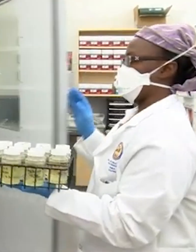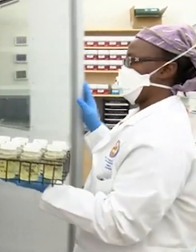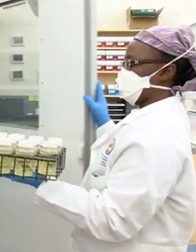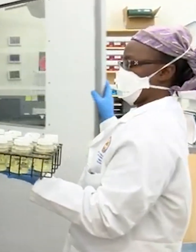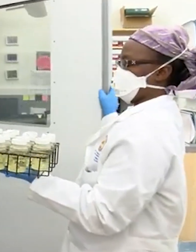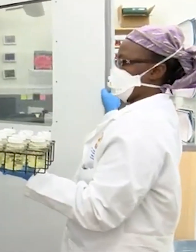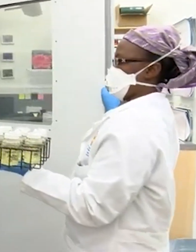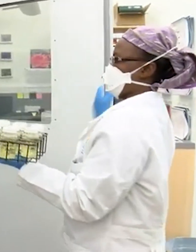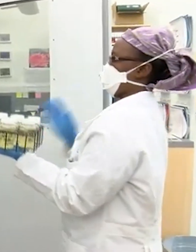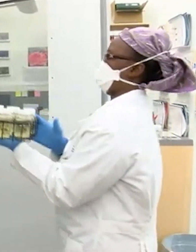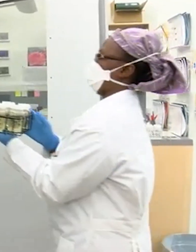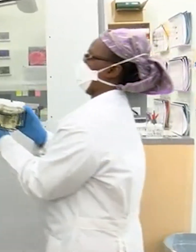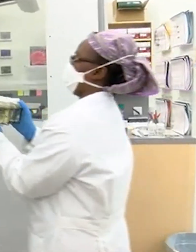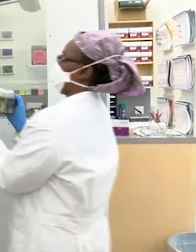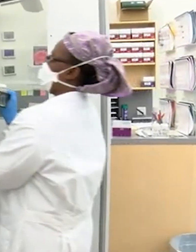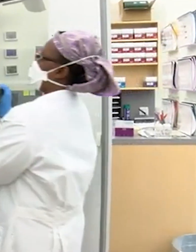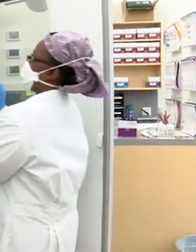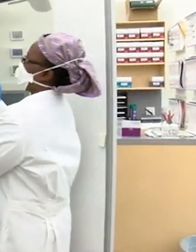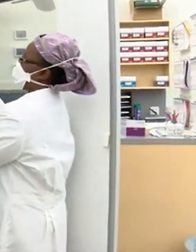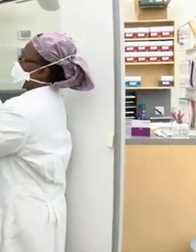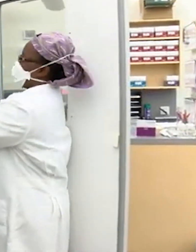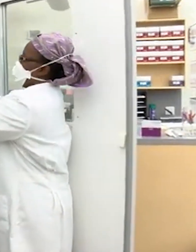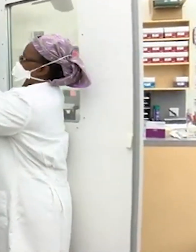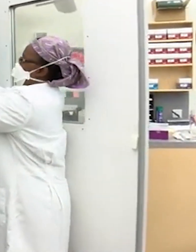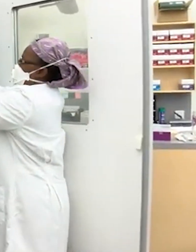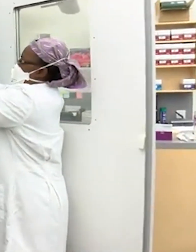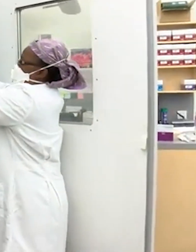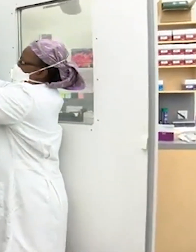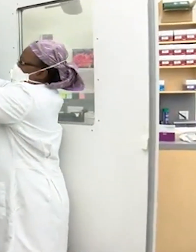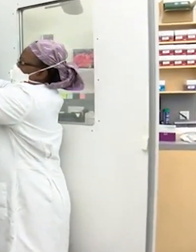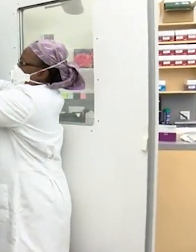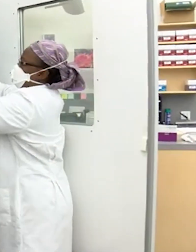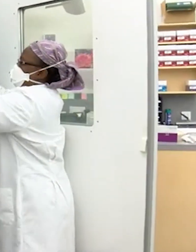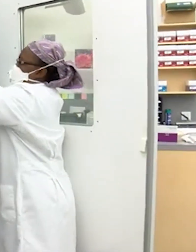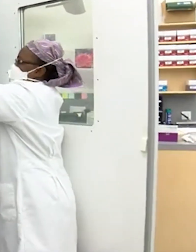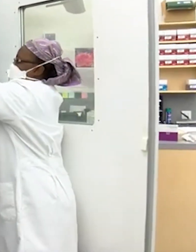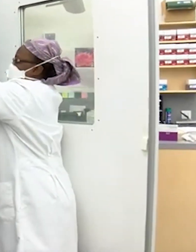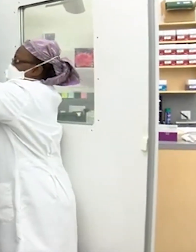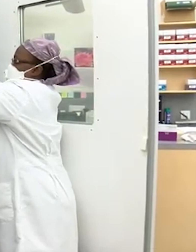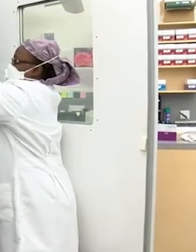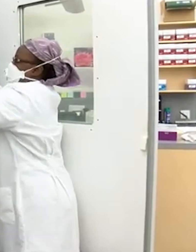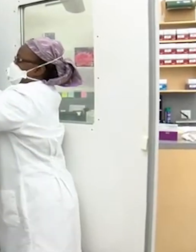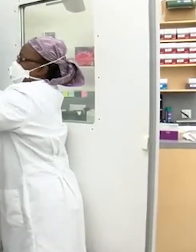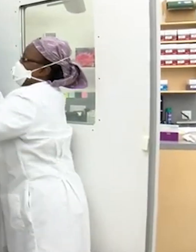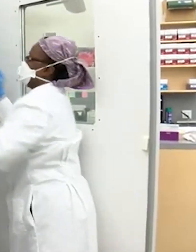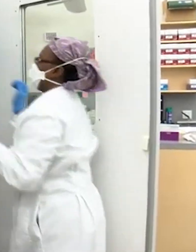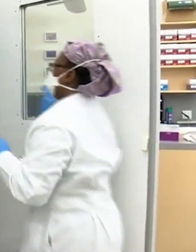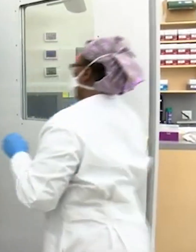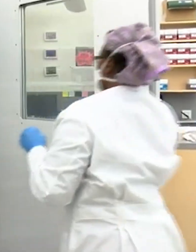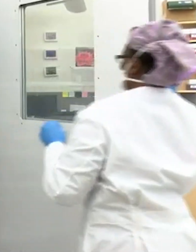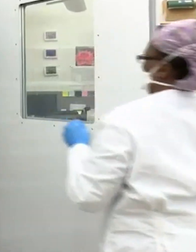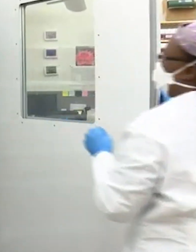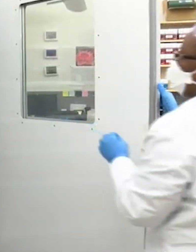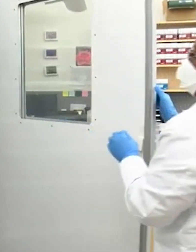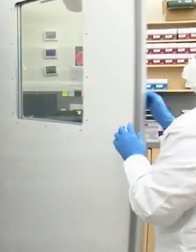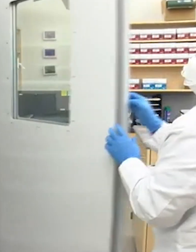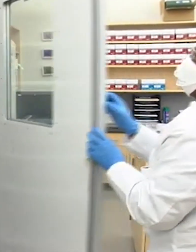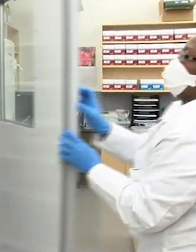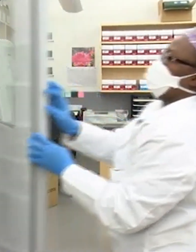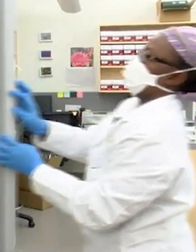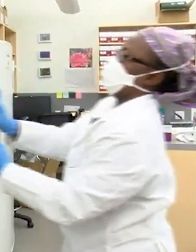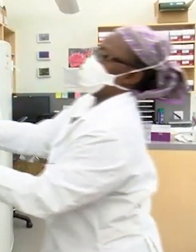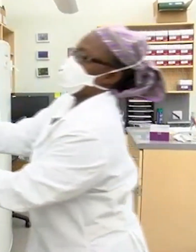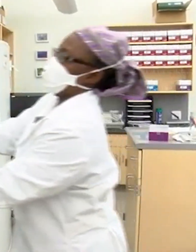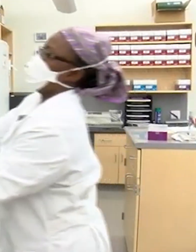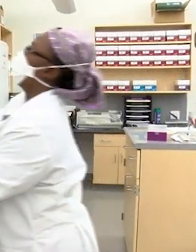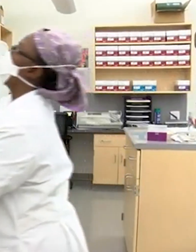my understanding that they will be working tomorrow morning, waiting to receive those samples. And if everything is normal, then it's